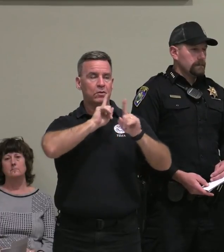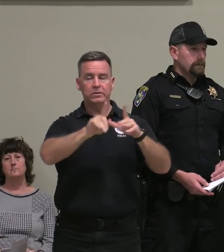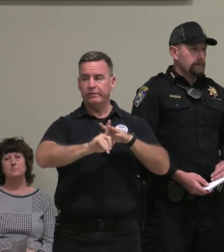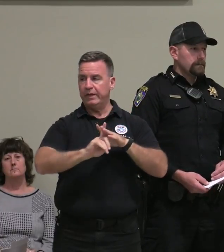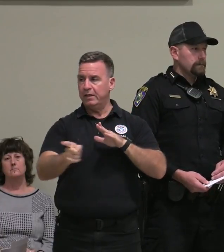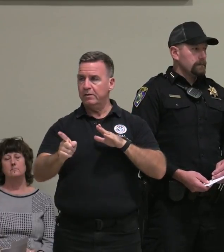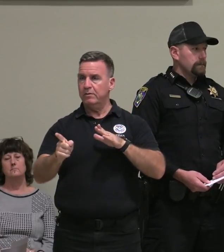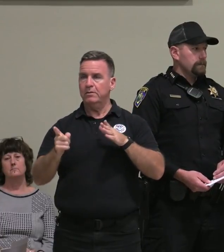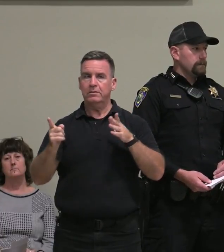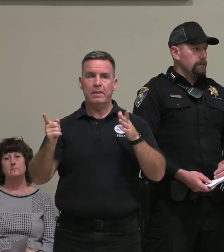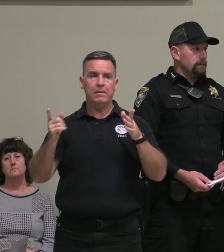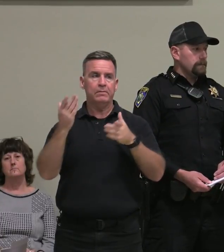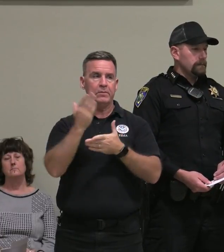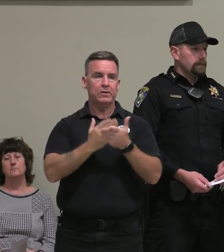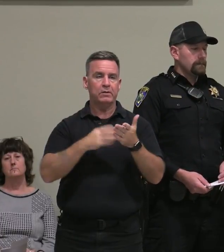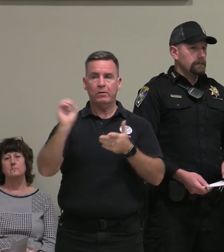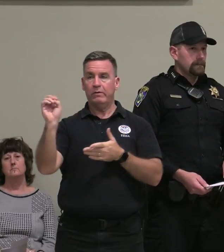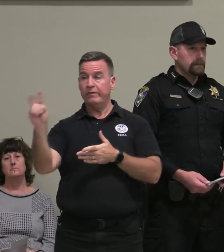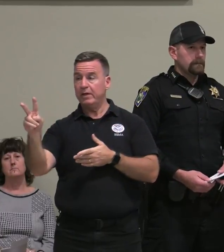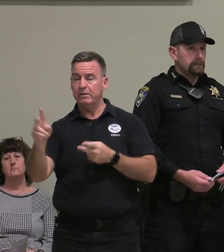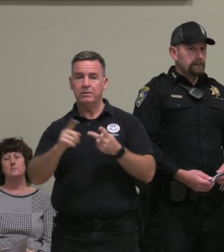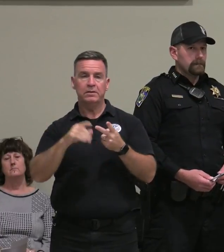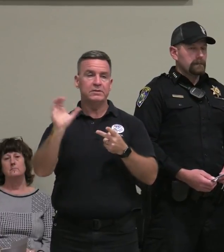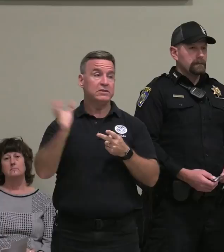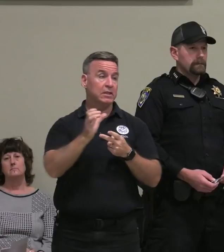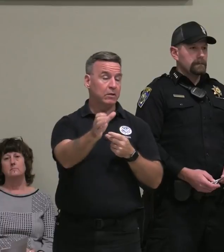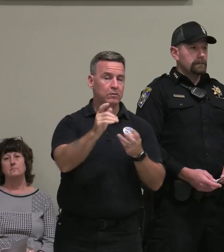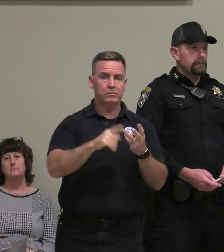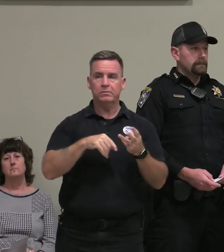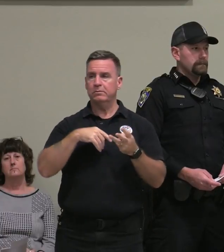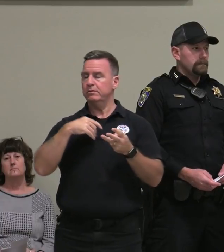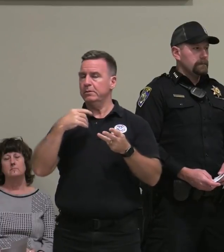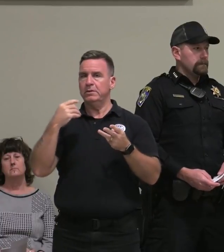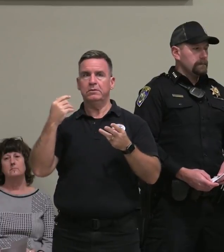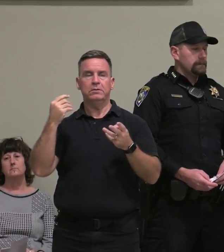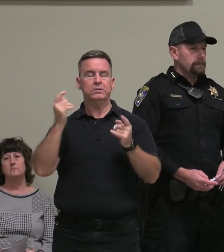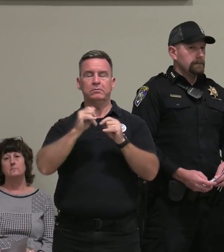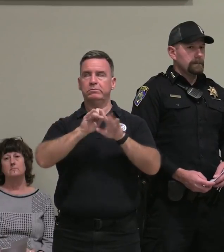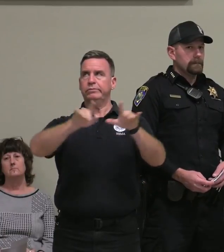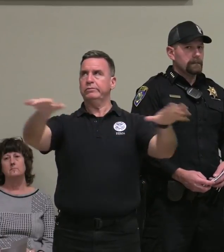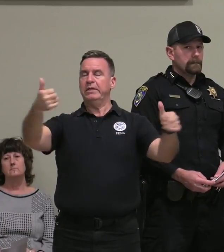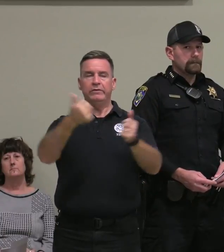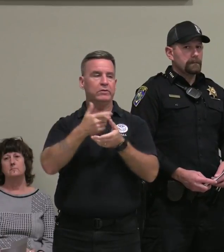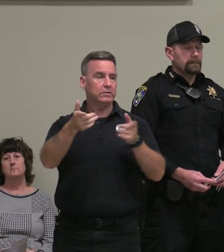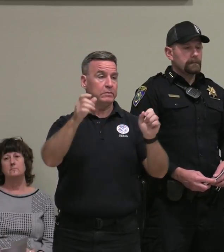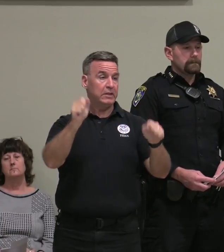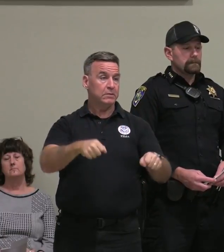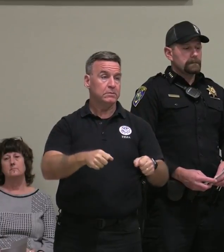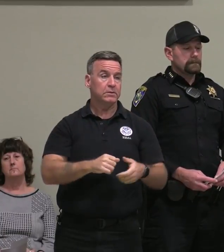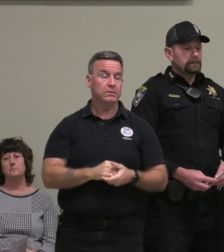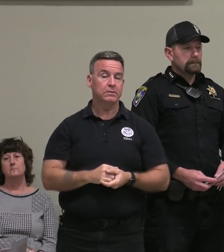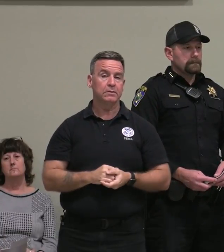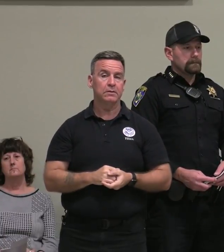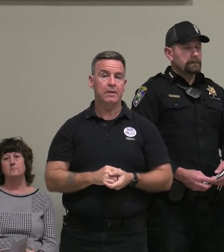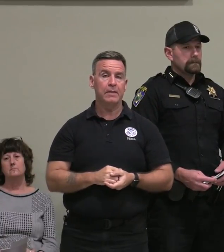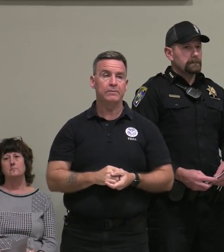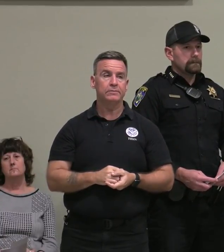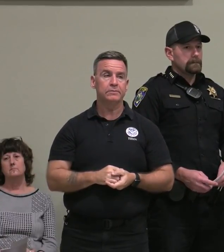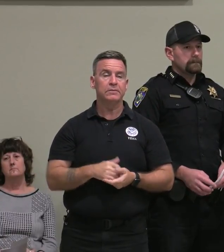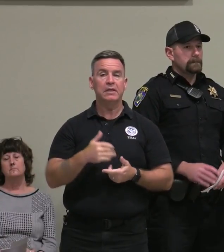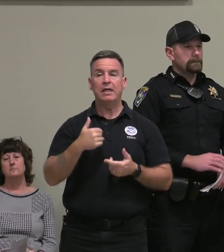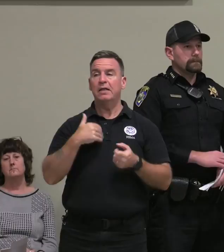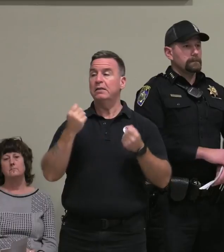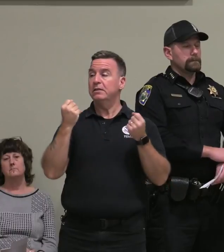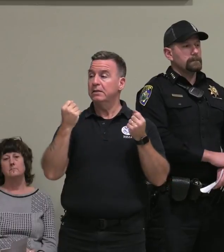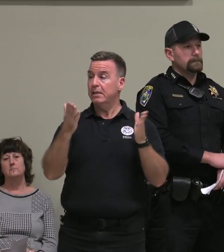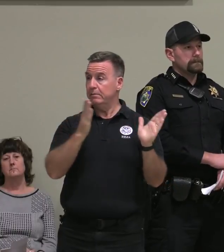to evacuate part of Oroville, Chico, it was going in every direction that you possibly could. Now, there had